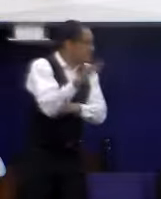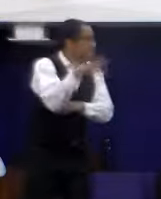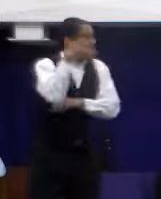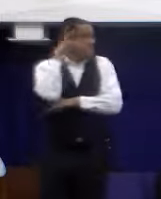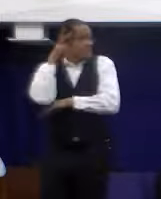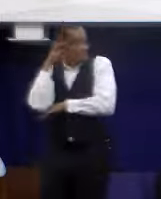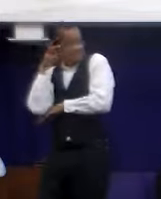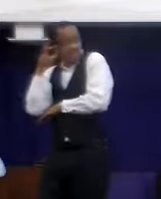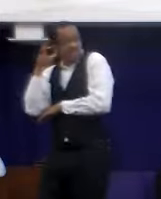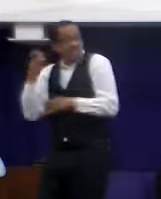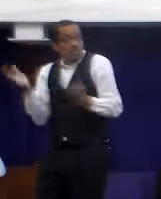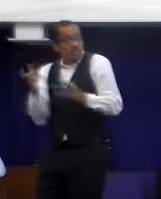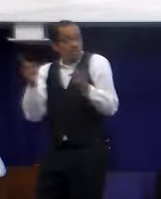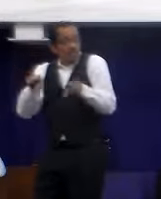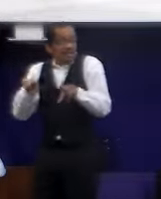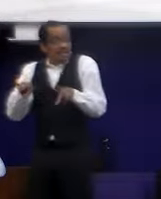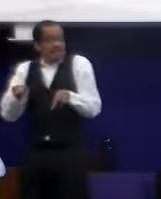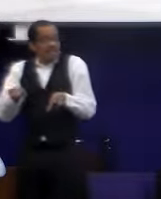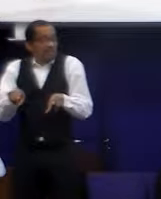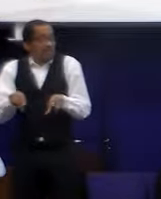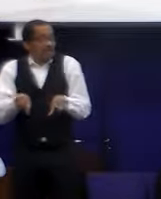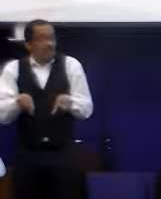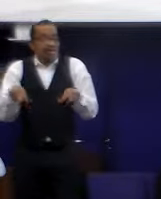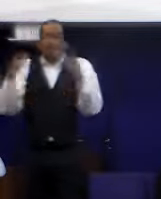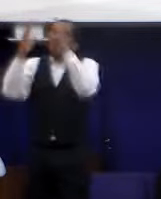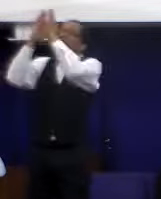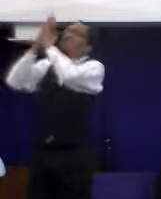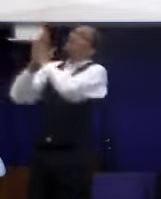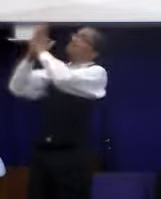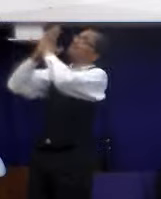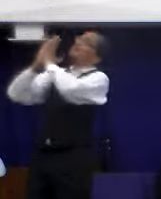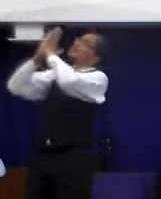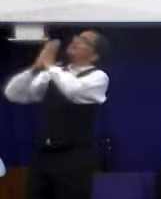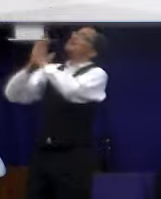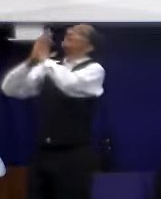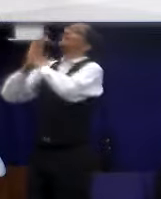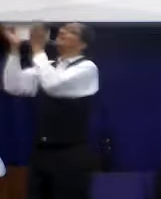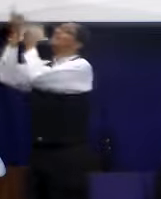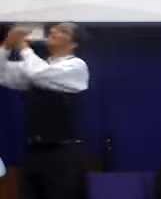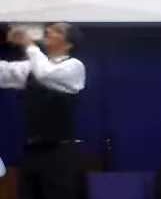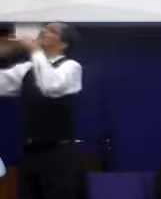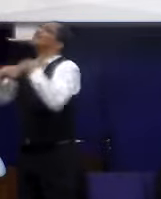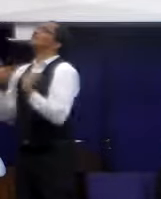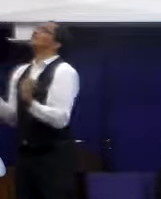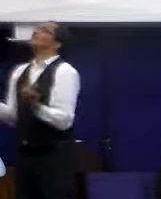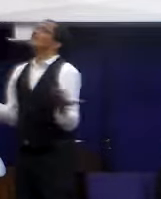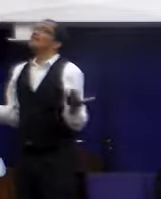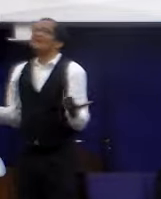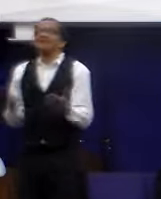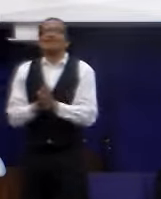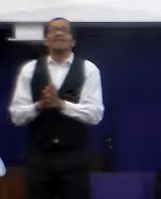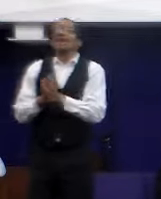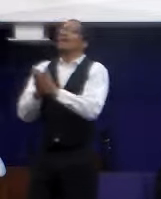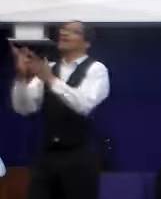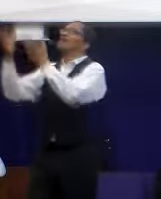what's happening, what's going on. Because if you've been praying and asking God for deliverance from something, asking God for the answer to